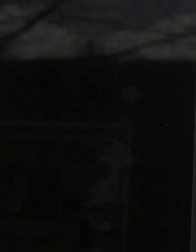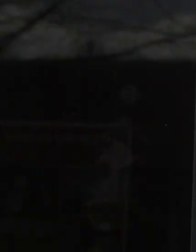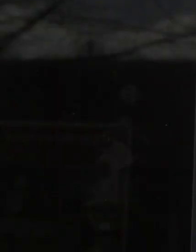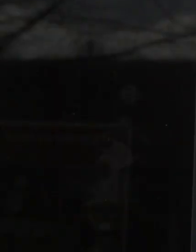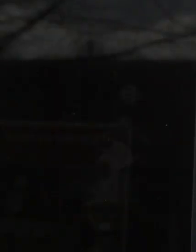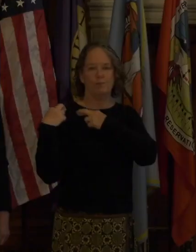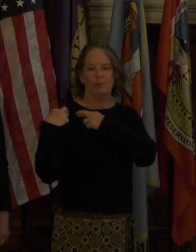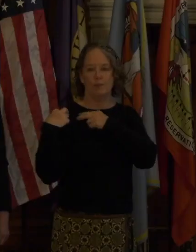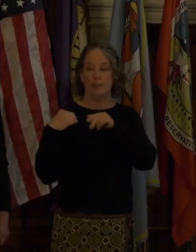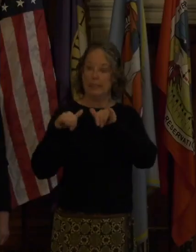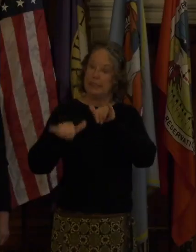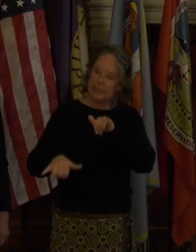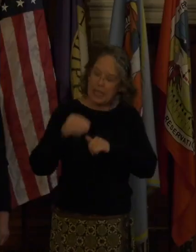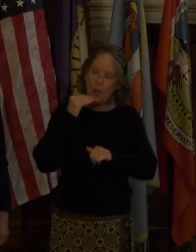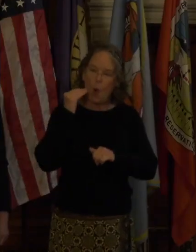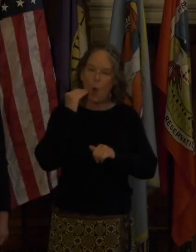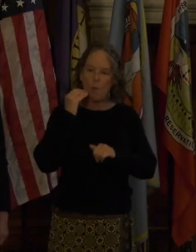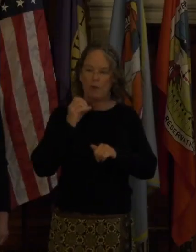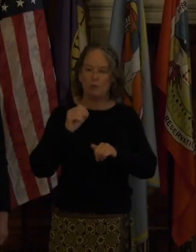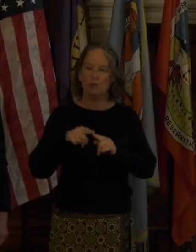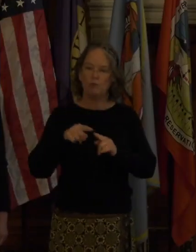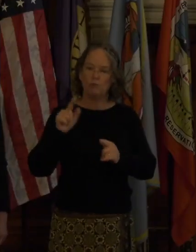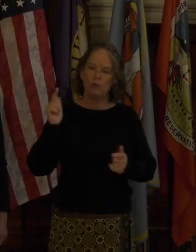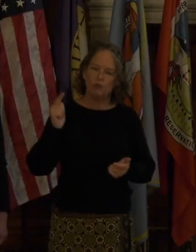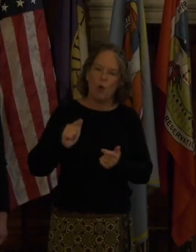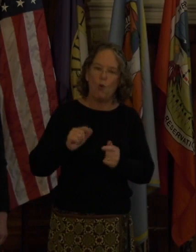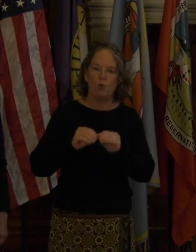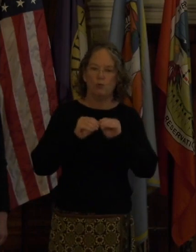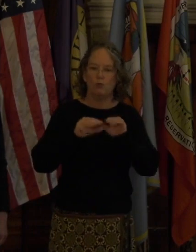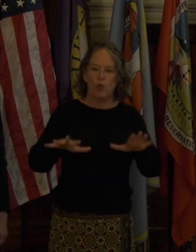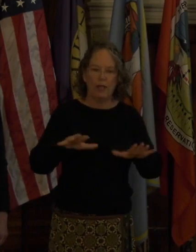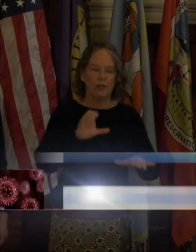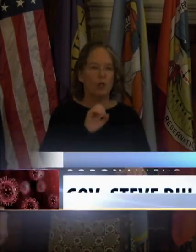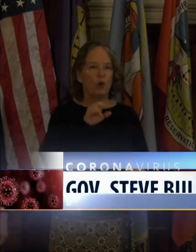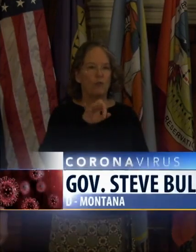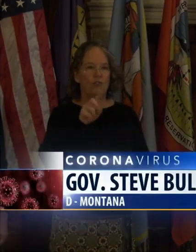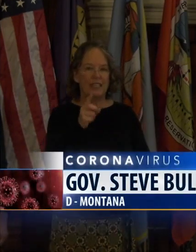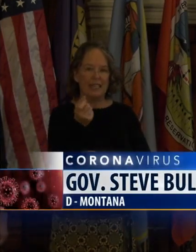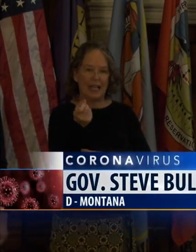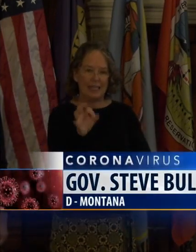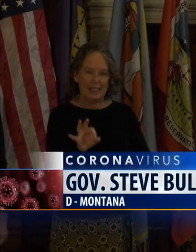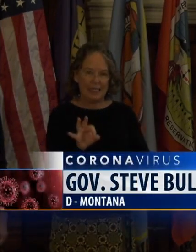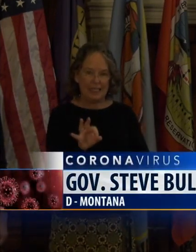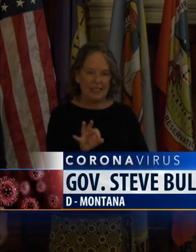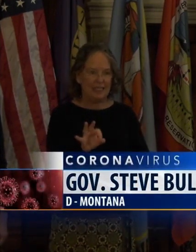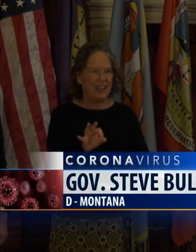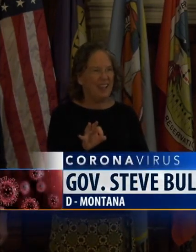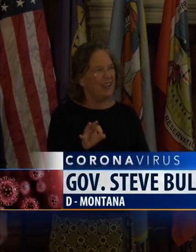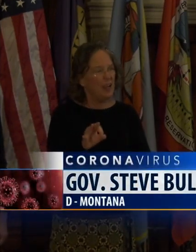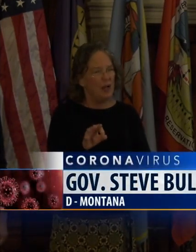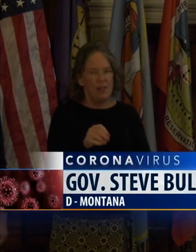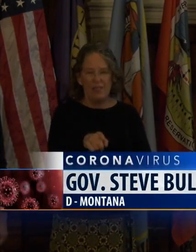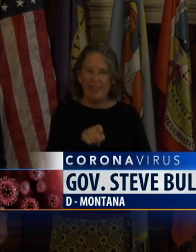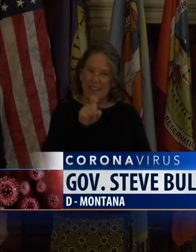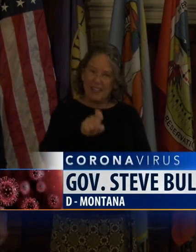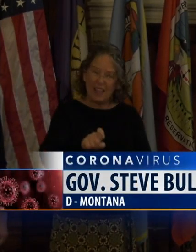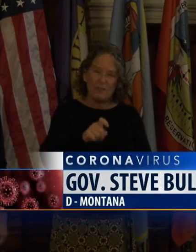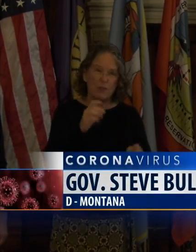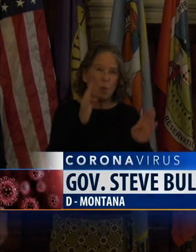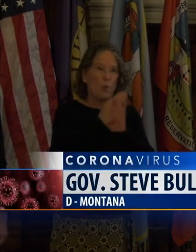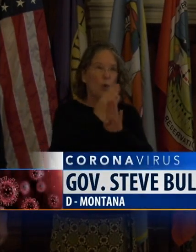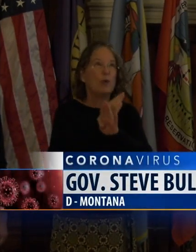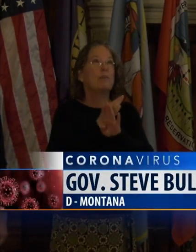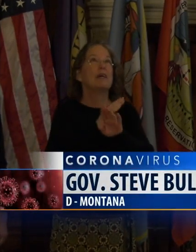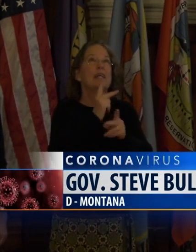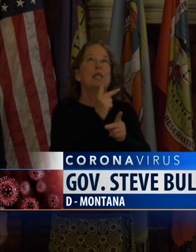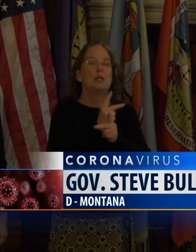economic hardship during the stay-at-home order. They shouldn't also have to worry about whether they can keep a roof over their